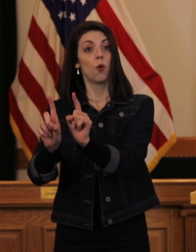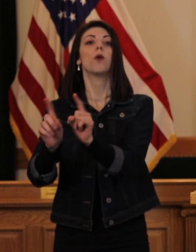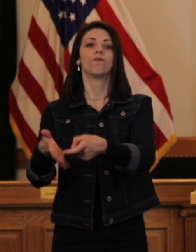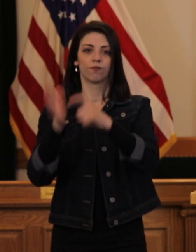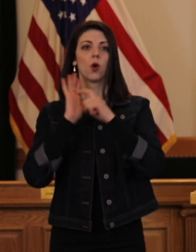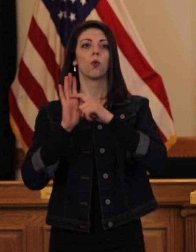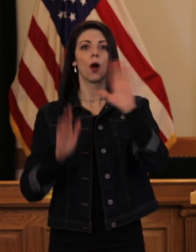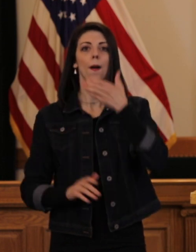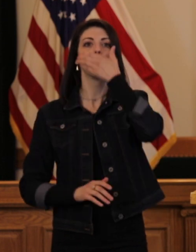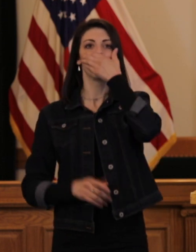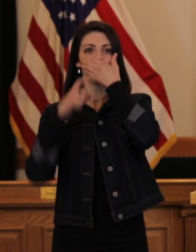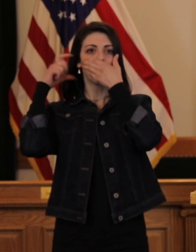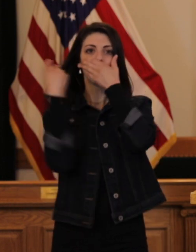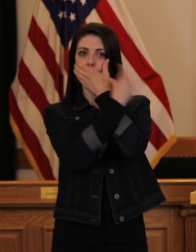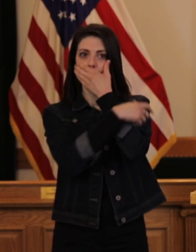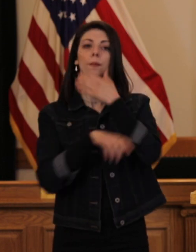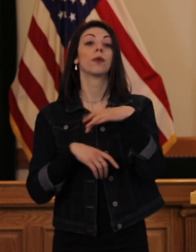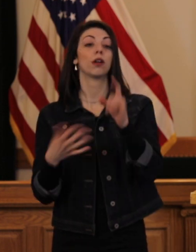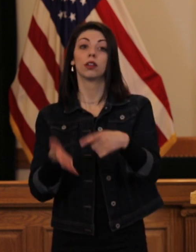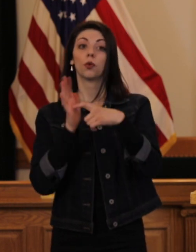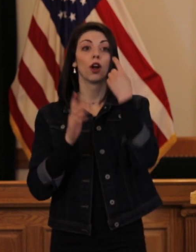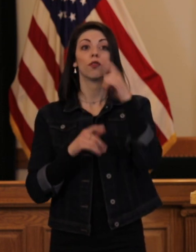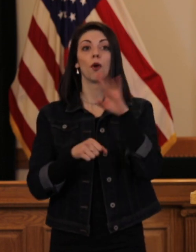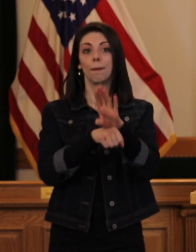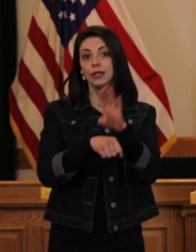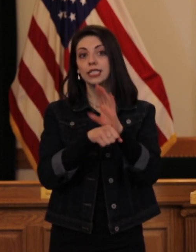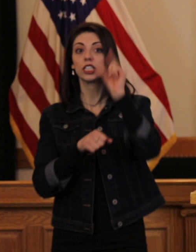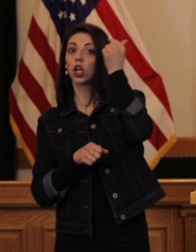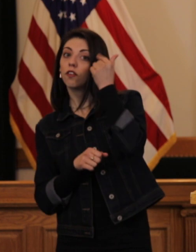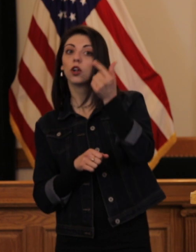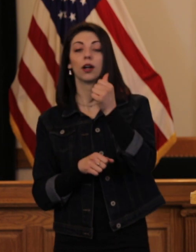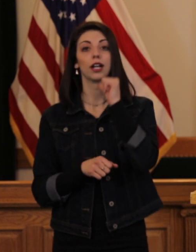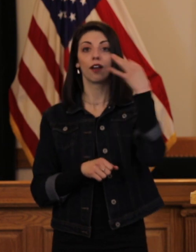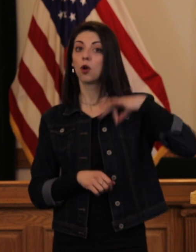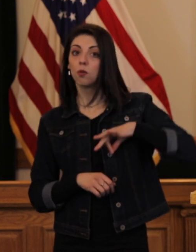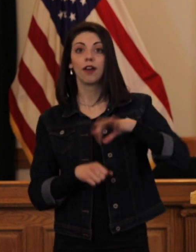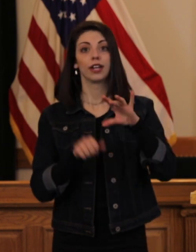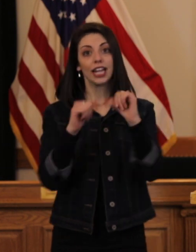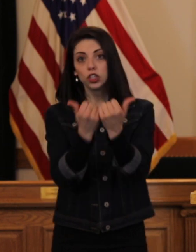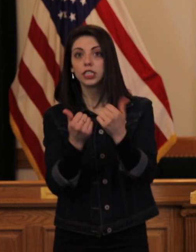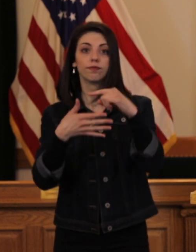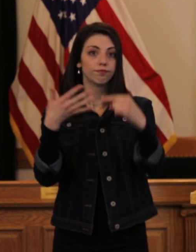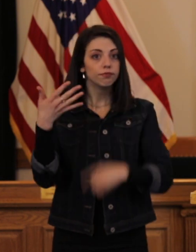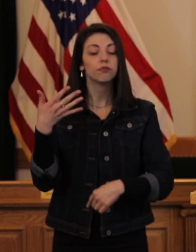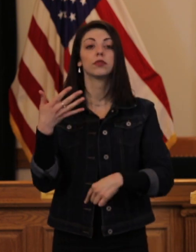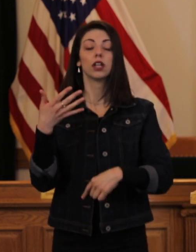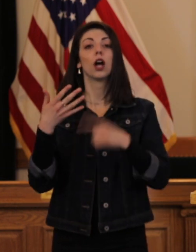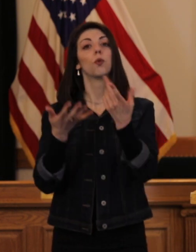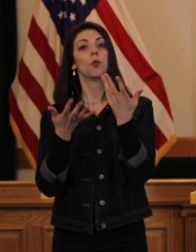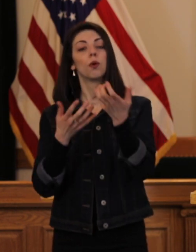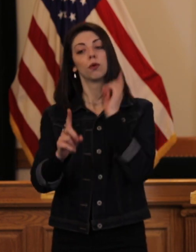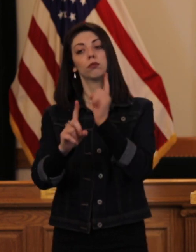directive applies to people at businesses, government, and nonprofit agencies. The purpose is to reduce the community-wide transmission of